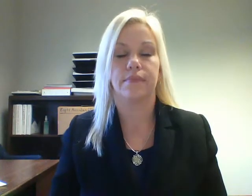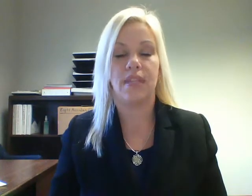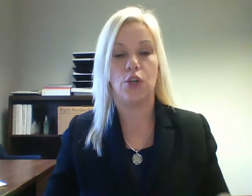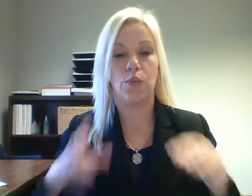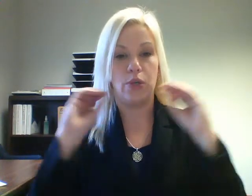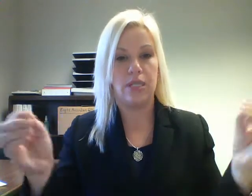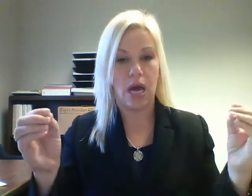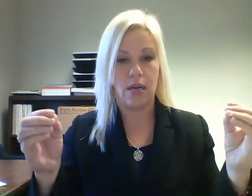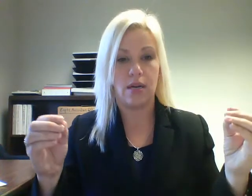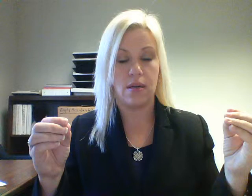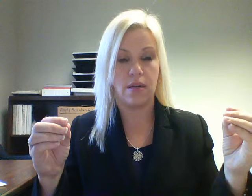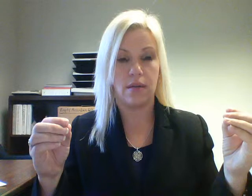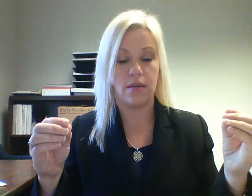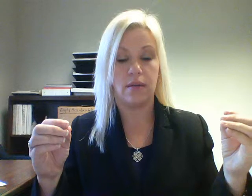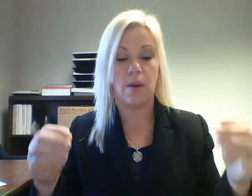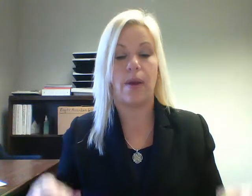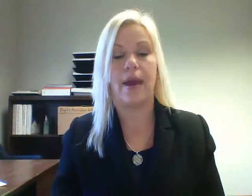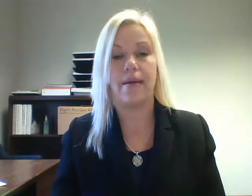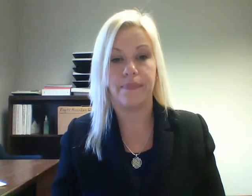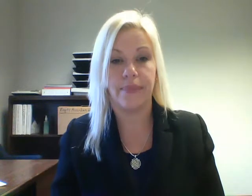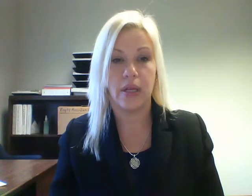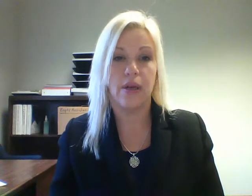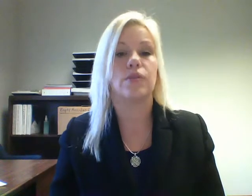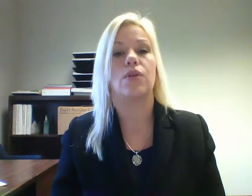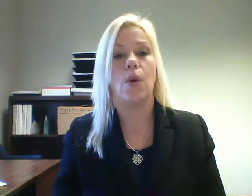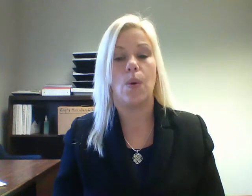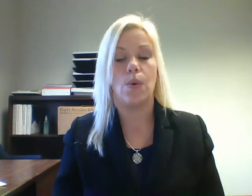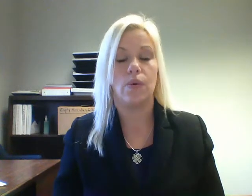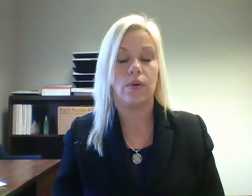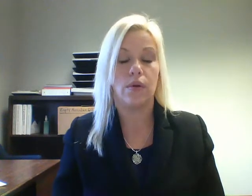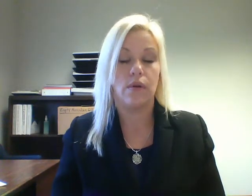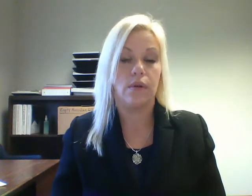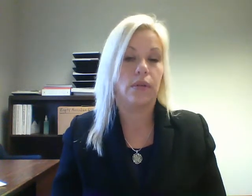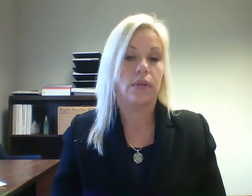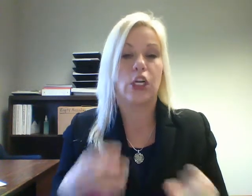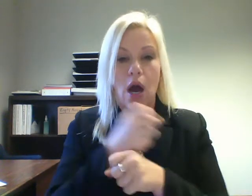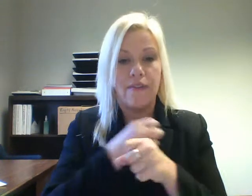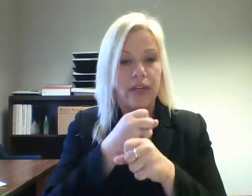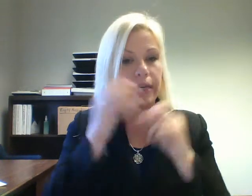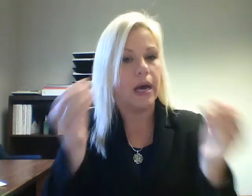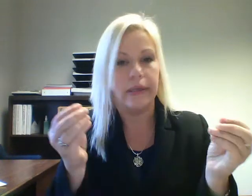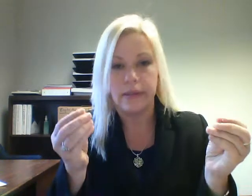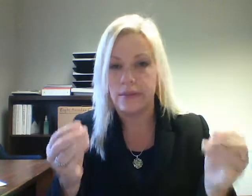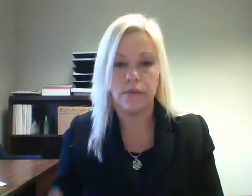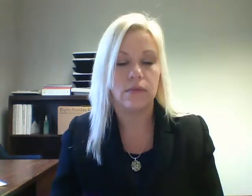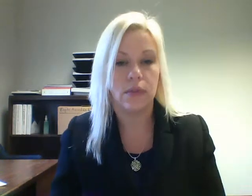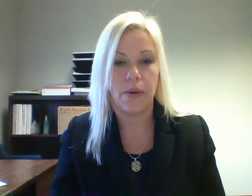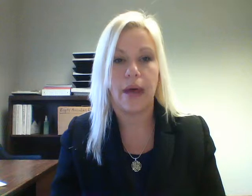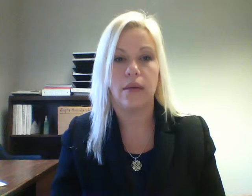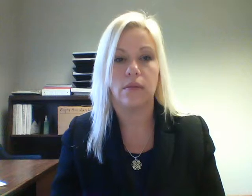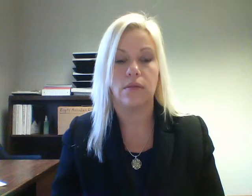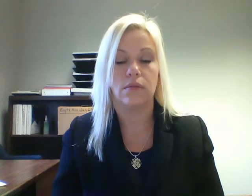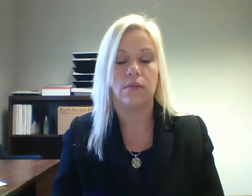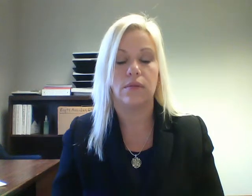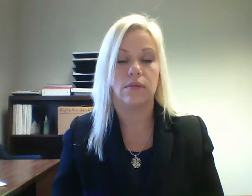then you would use none. Okay? So, coffee, none. Okay?